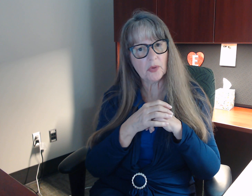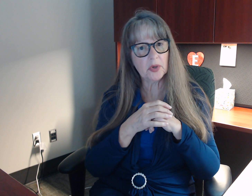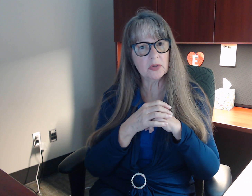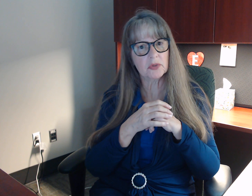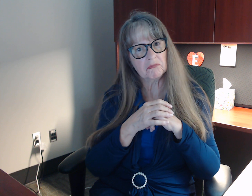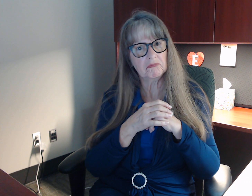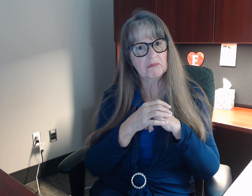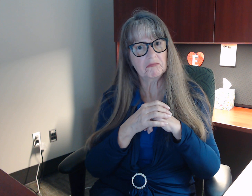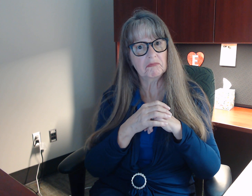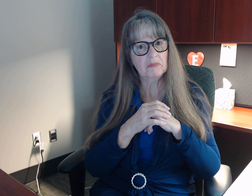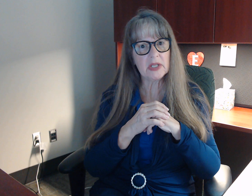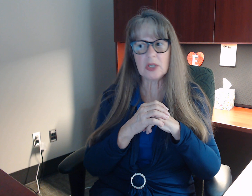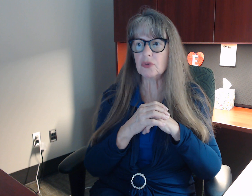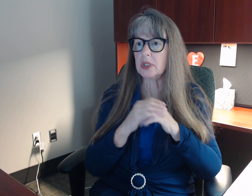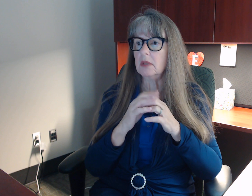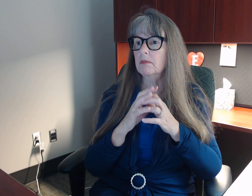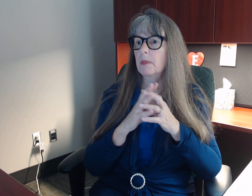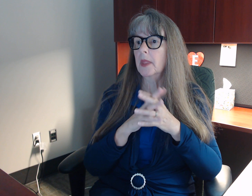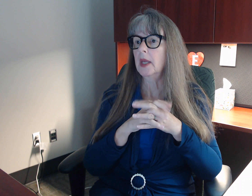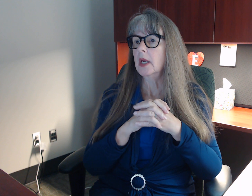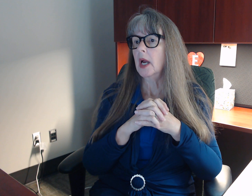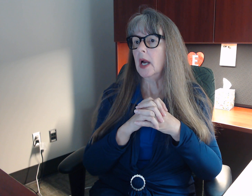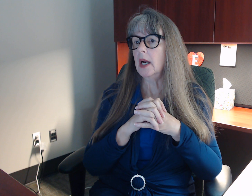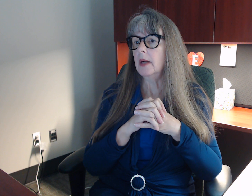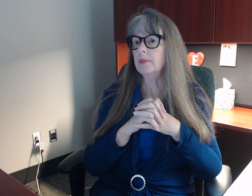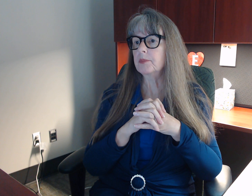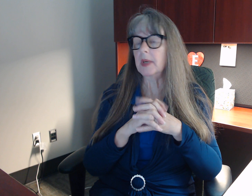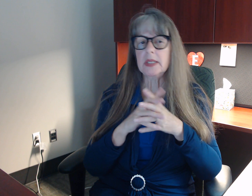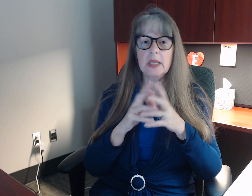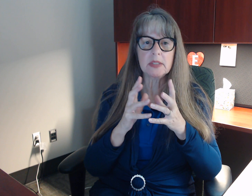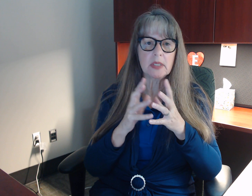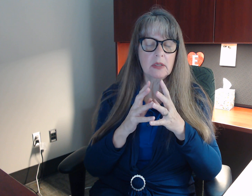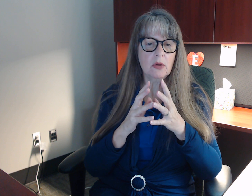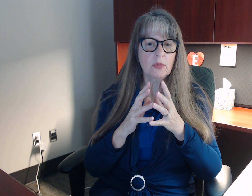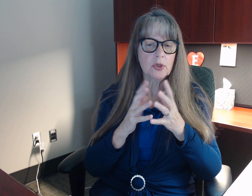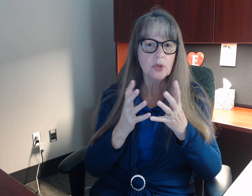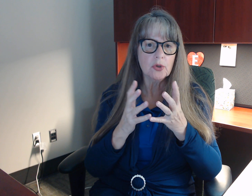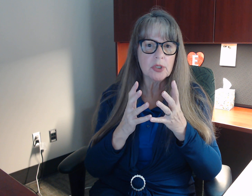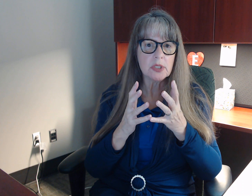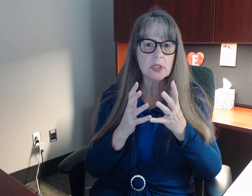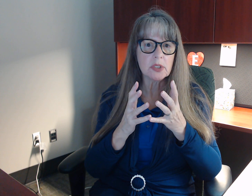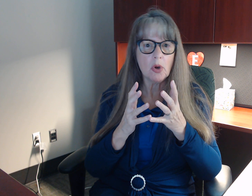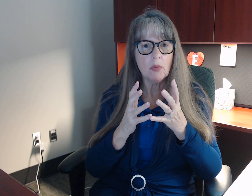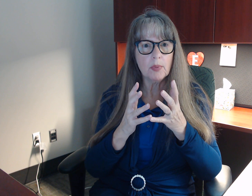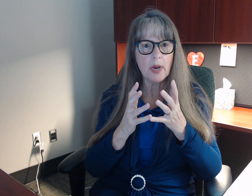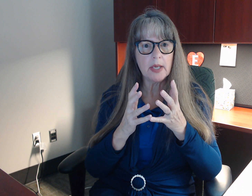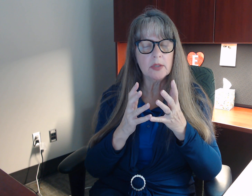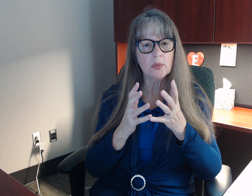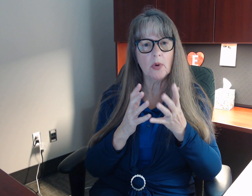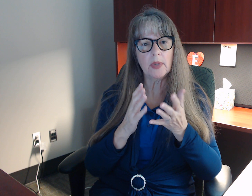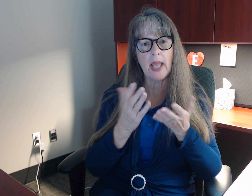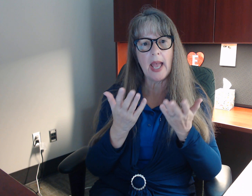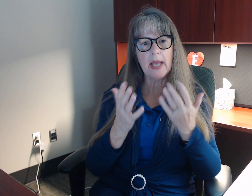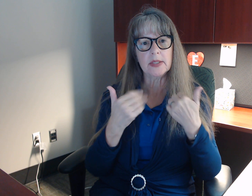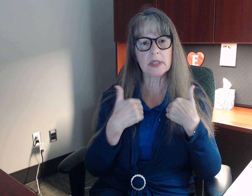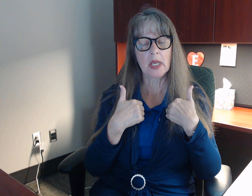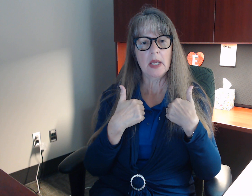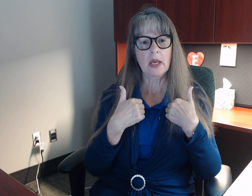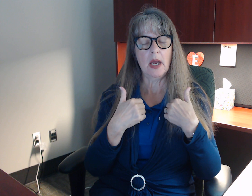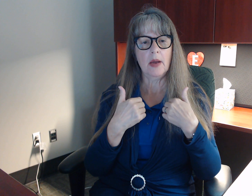materials. That's interesting. But it does, you know, detergents is a soap, right? So it already has,